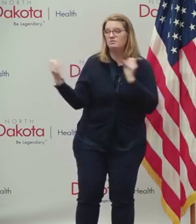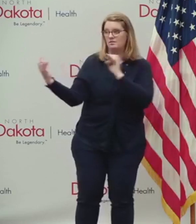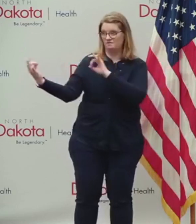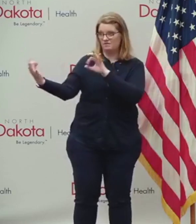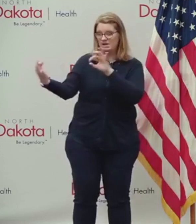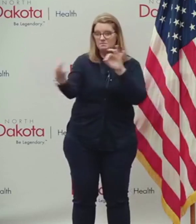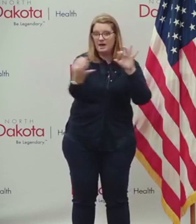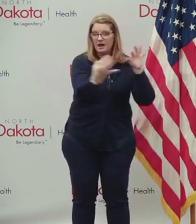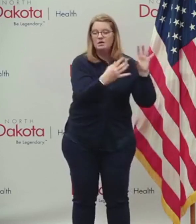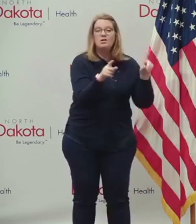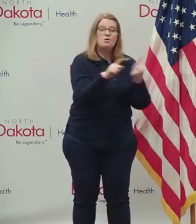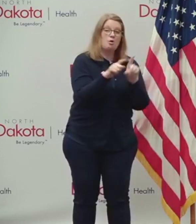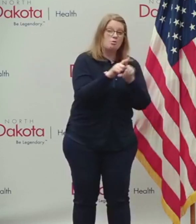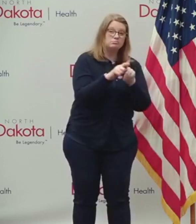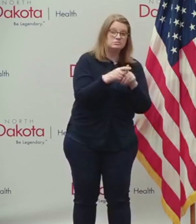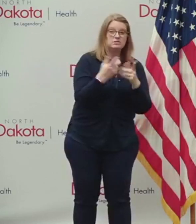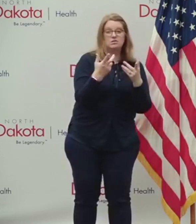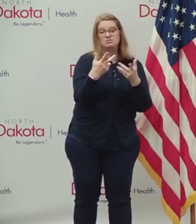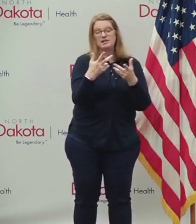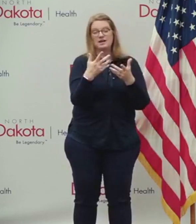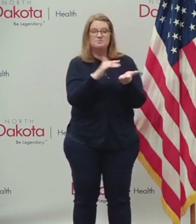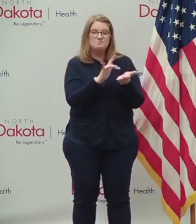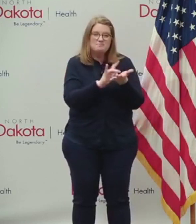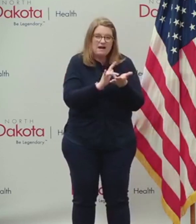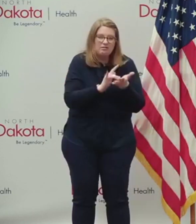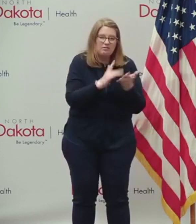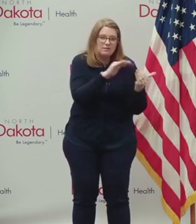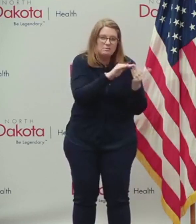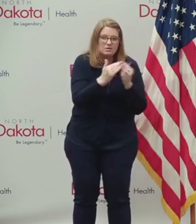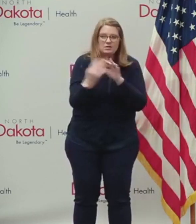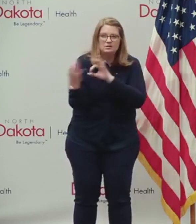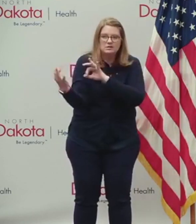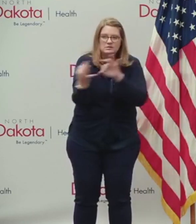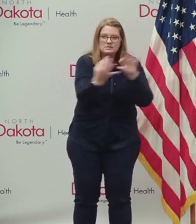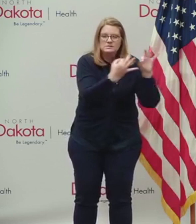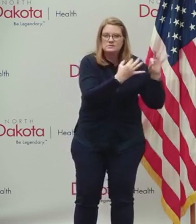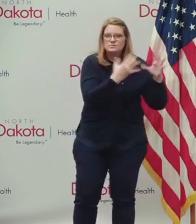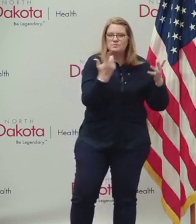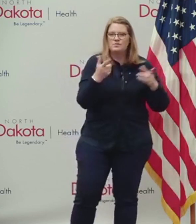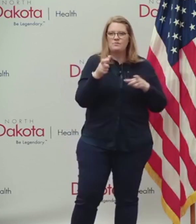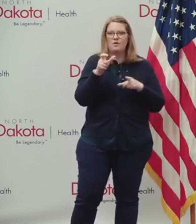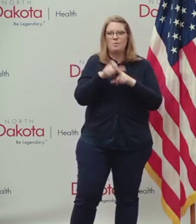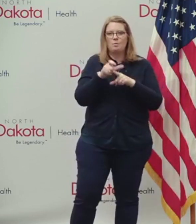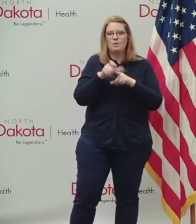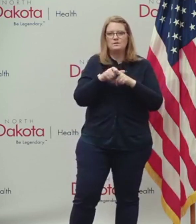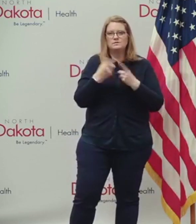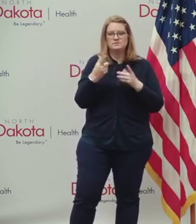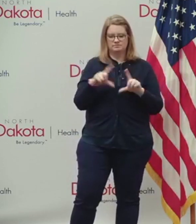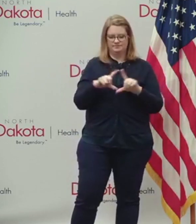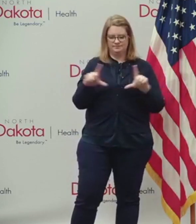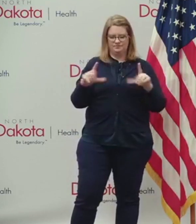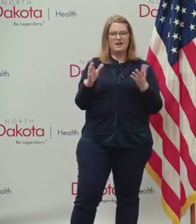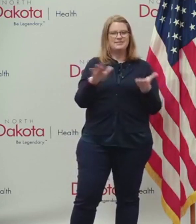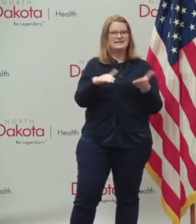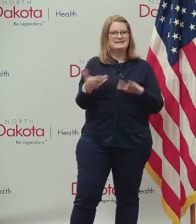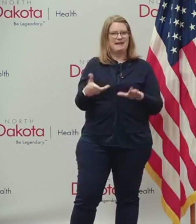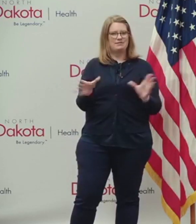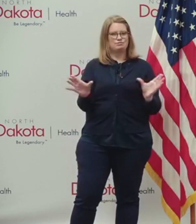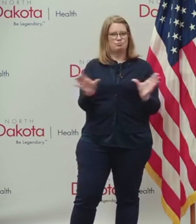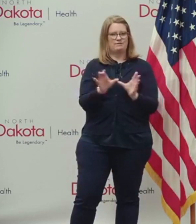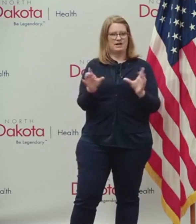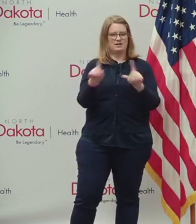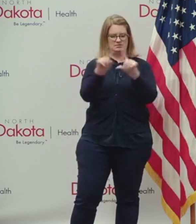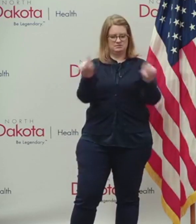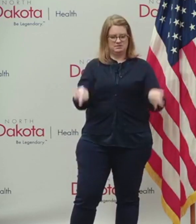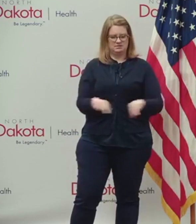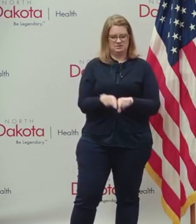community, perhaps because we included those words, those are the words that come off of the death certificates, and so